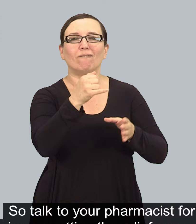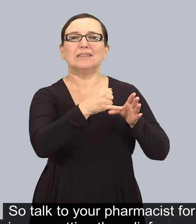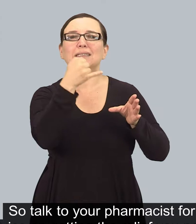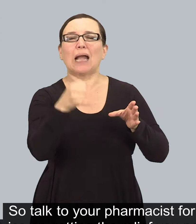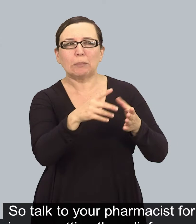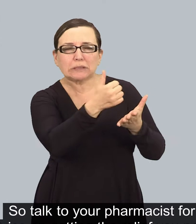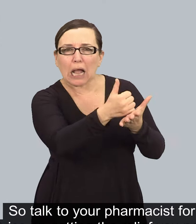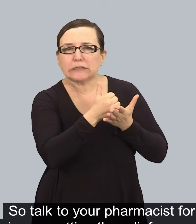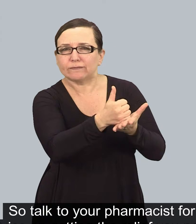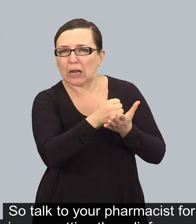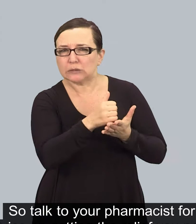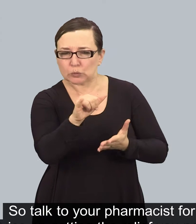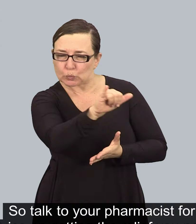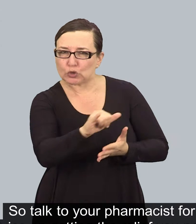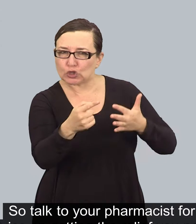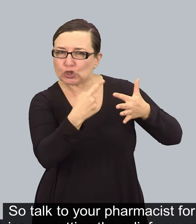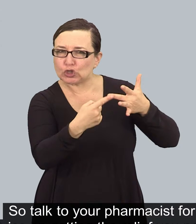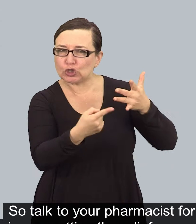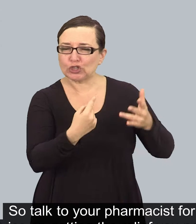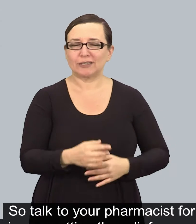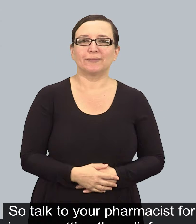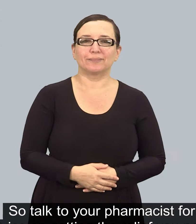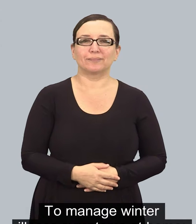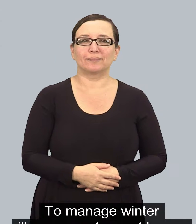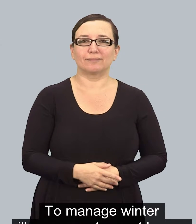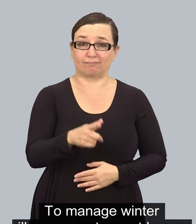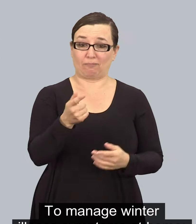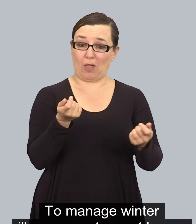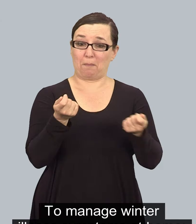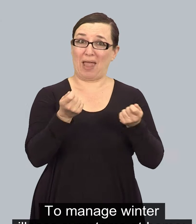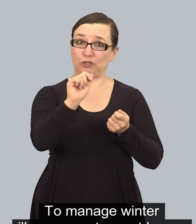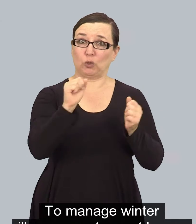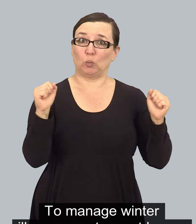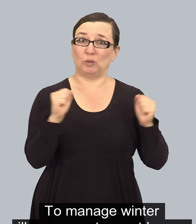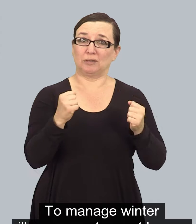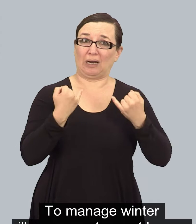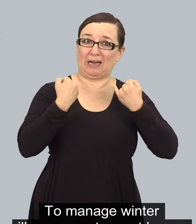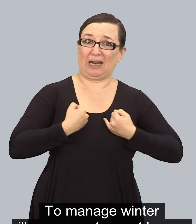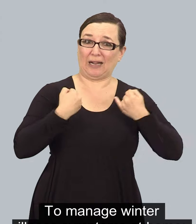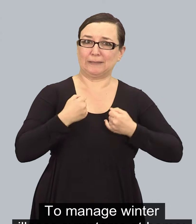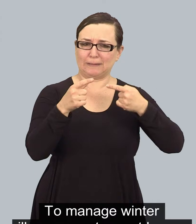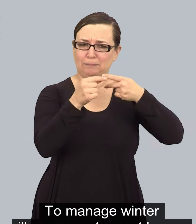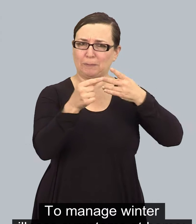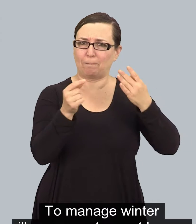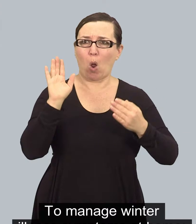for advice on getting the relief you need. To manage winter illness symptoms at home,